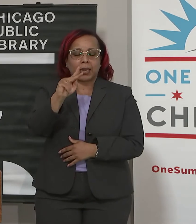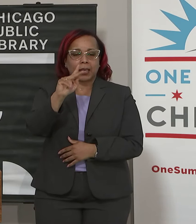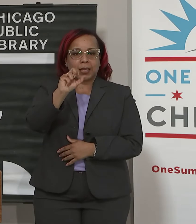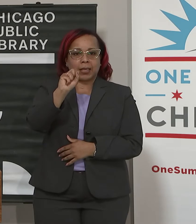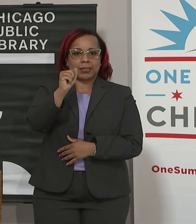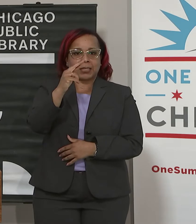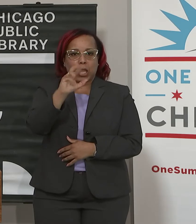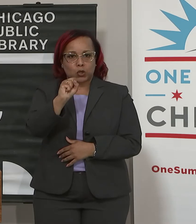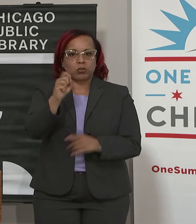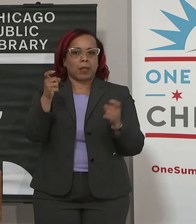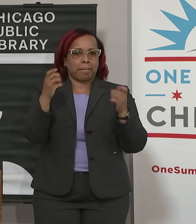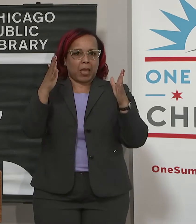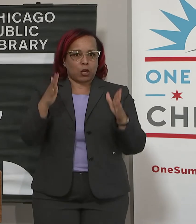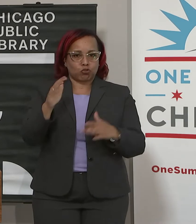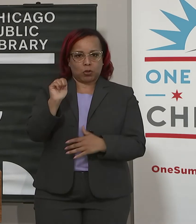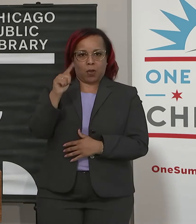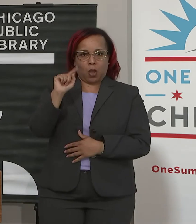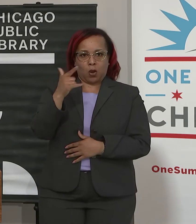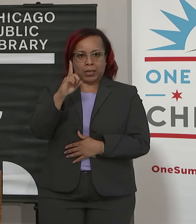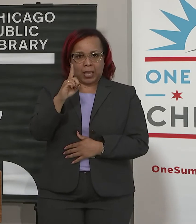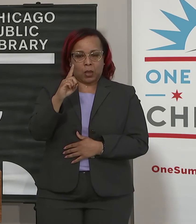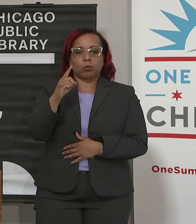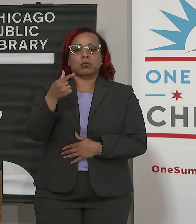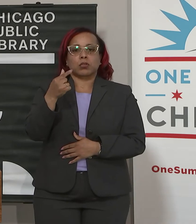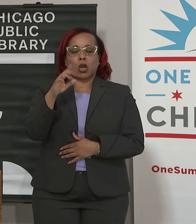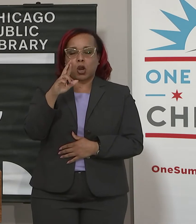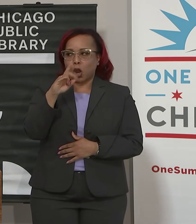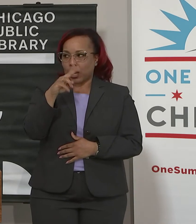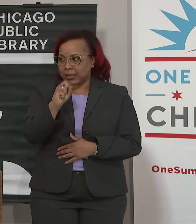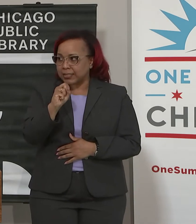our manager of Altgeld Gardens, and the Altgeld team,